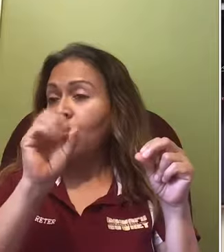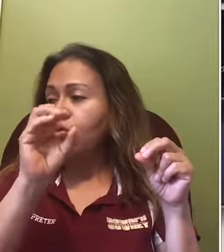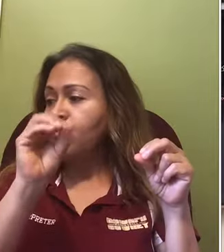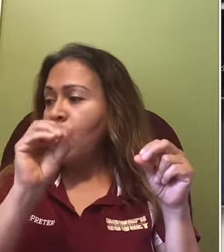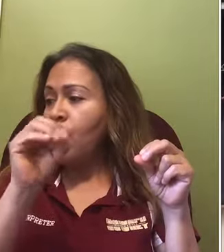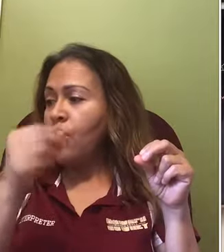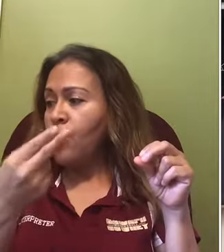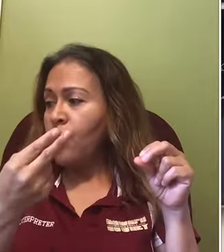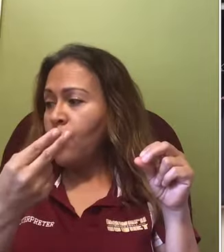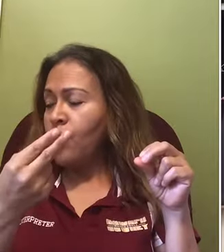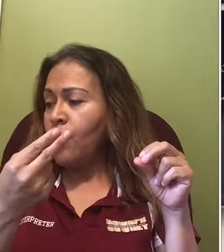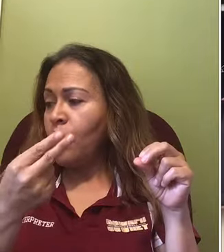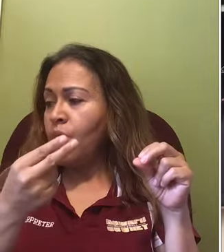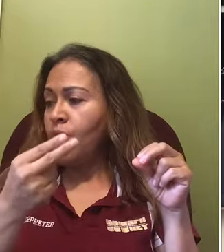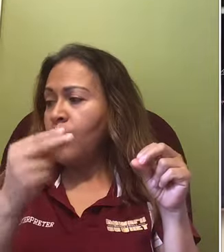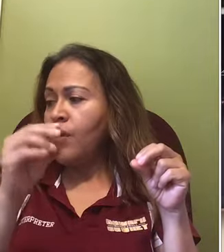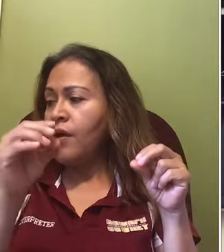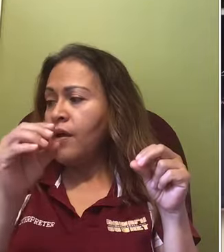me rewrite it.